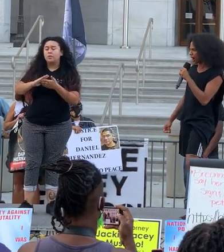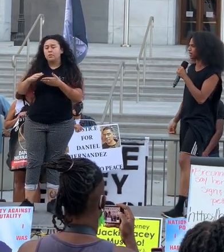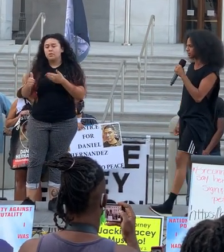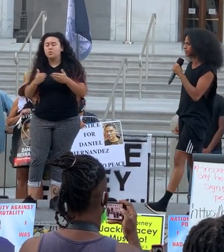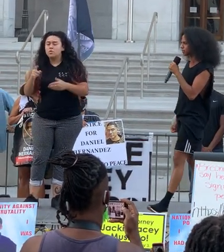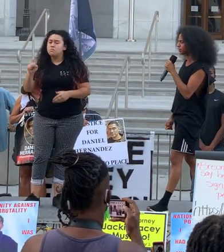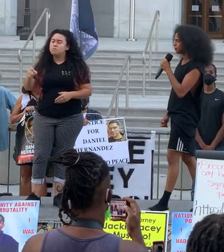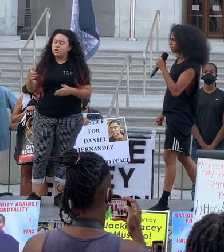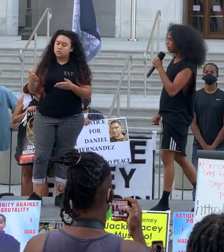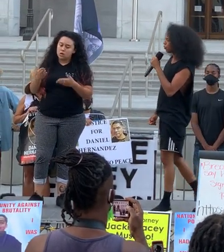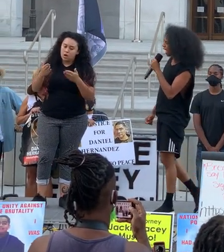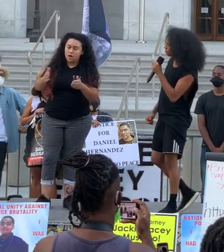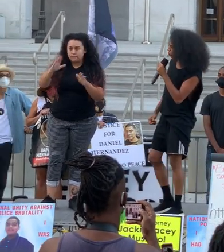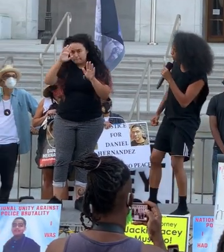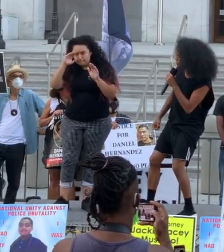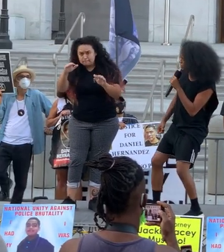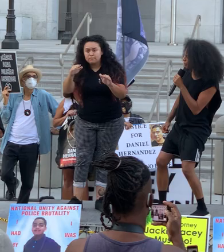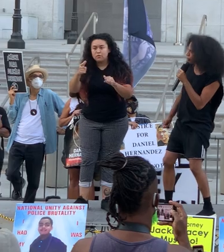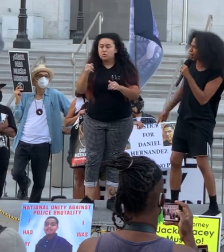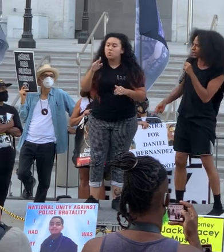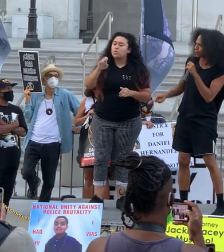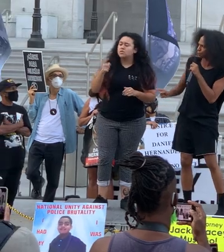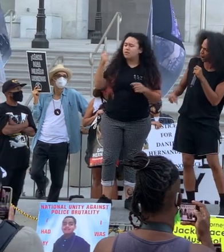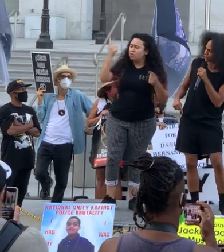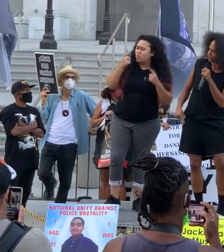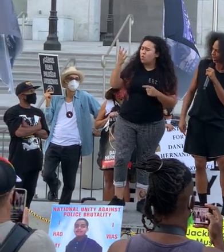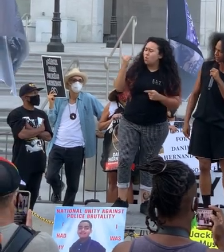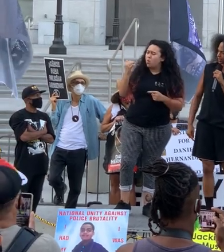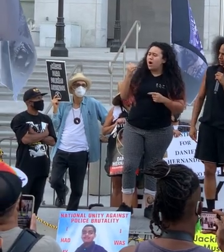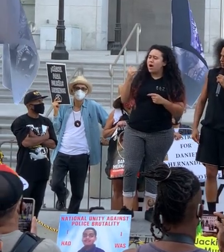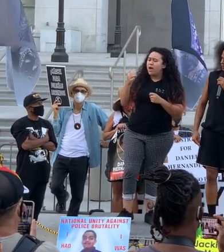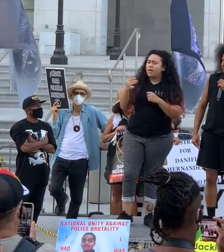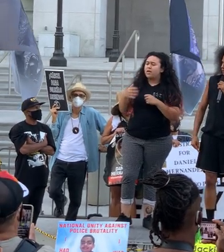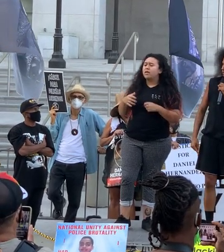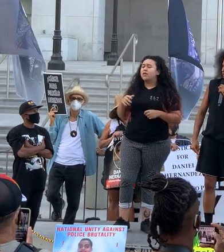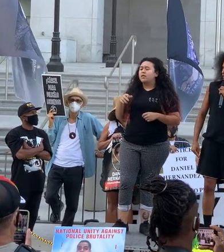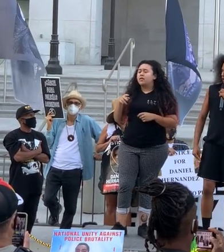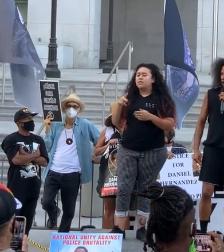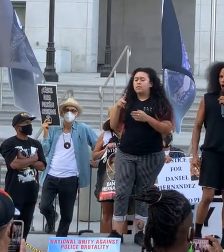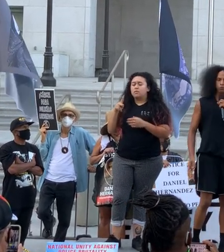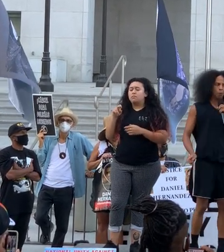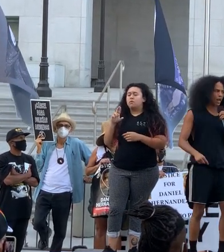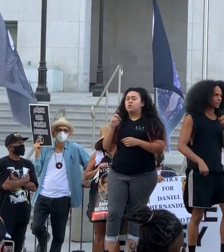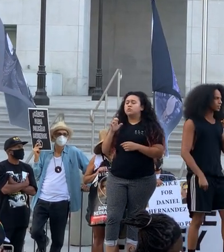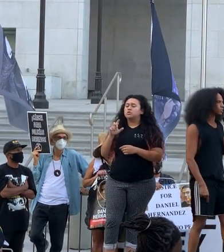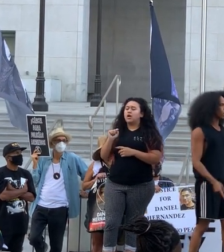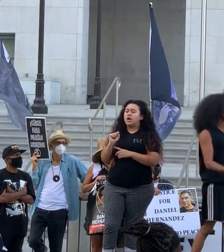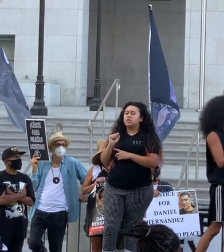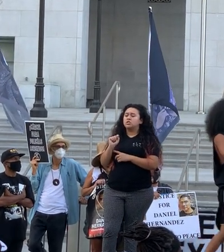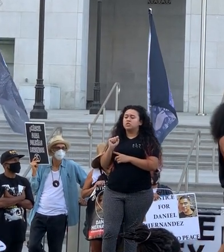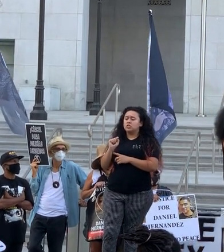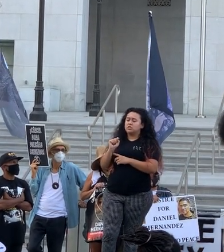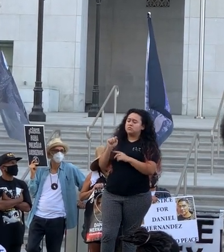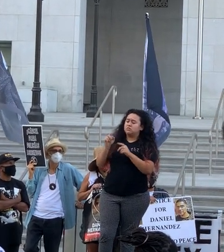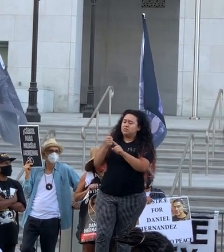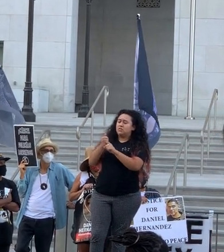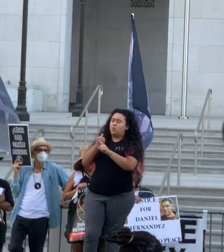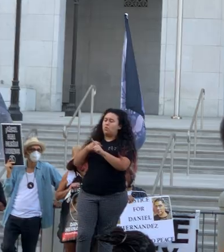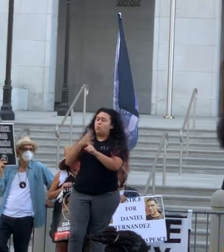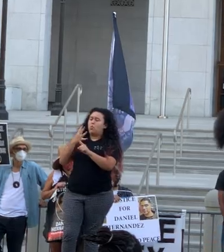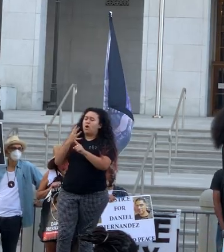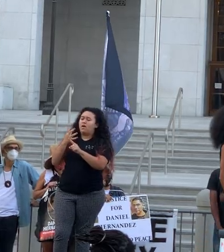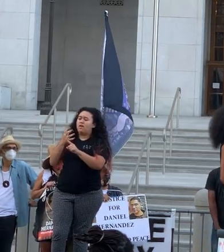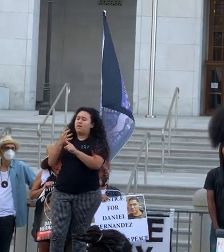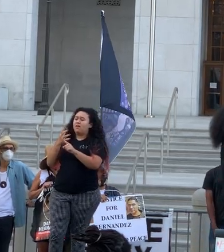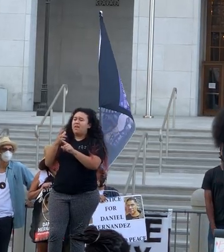offer grace. We have to wonder about why the project of whiteness is so deeply invested on a high